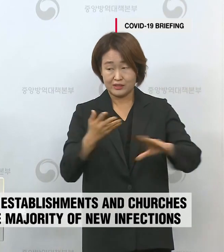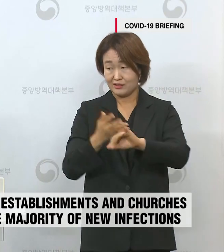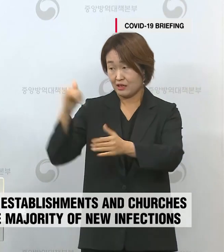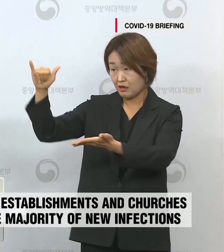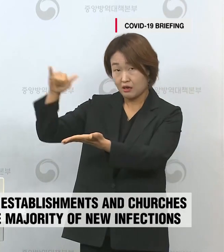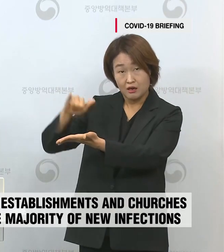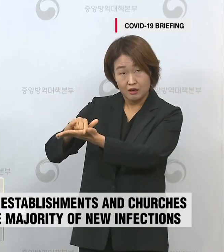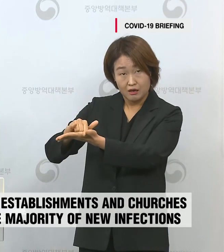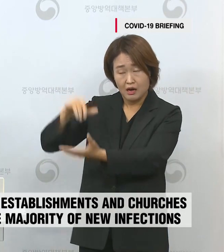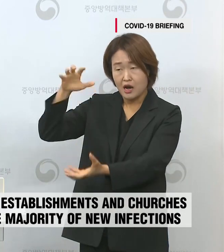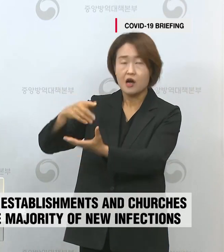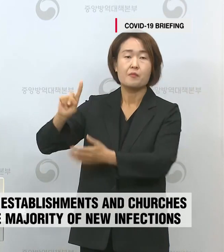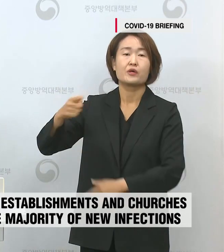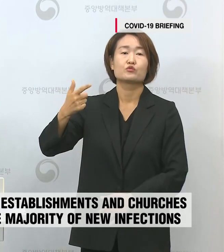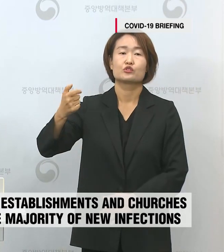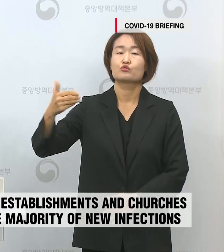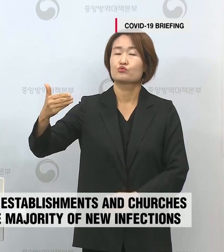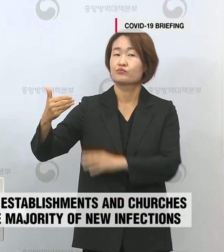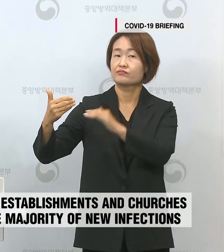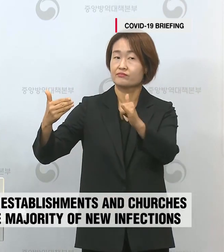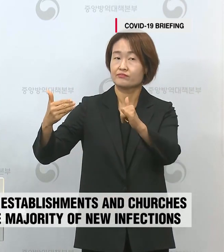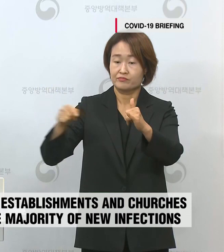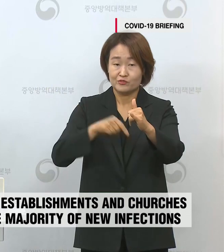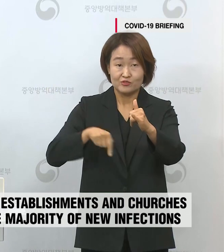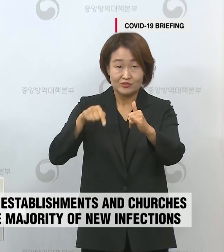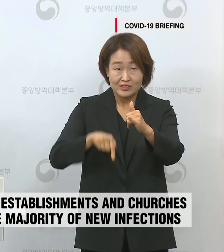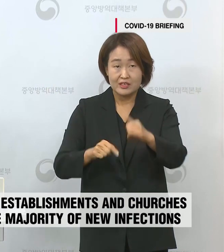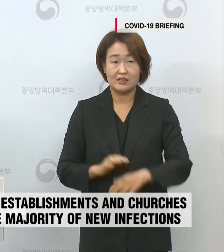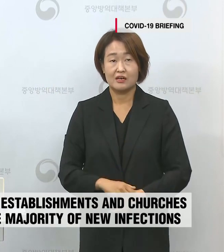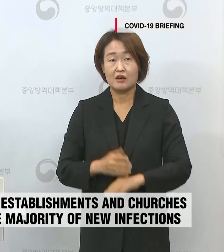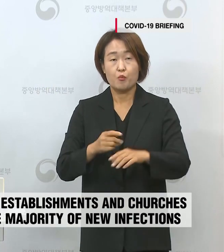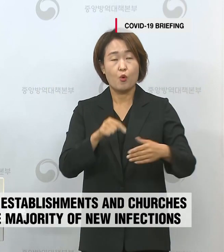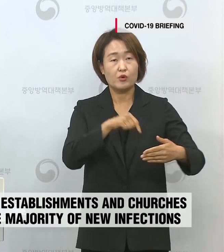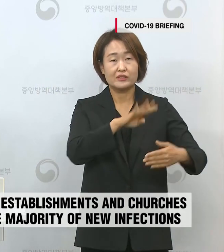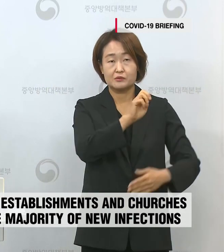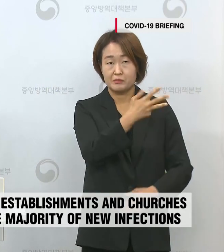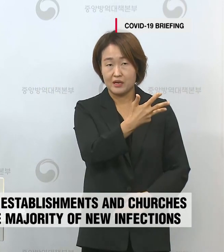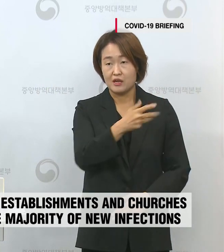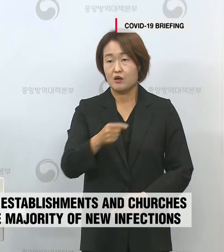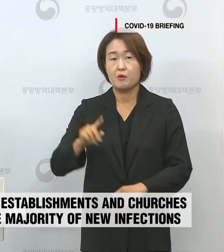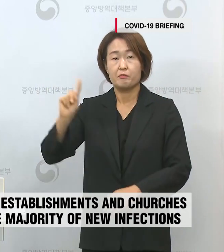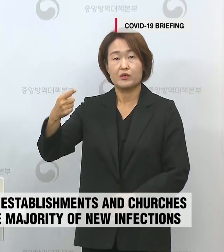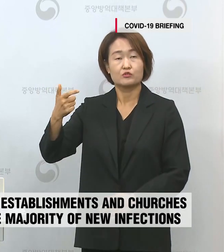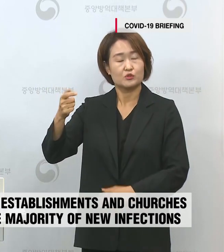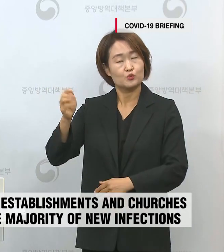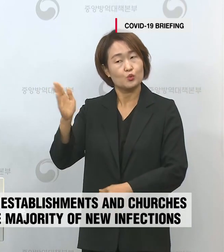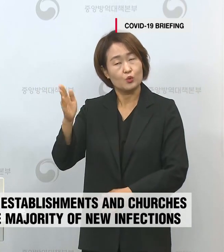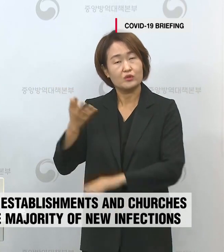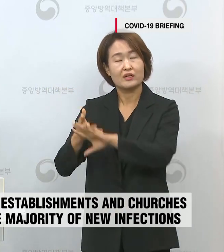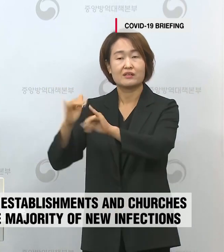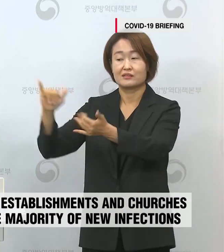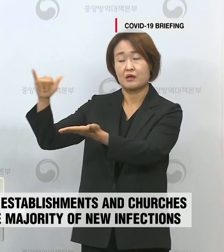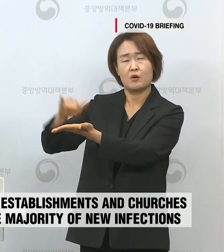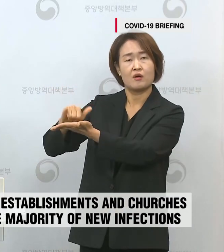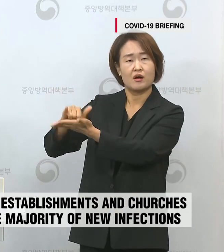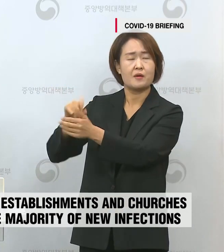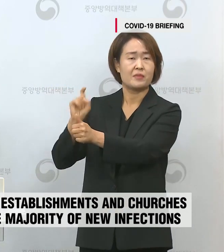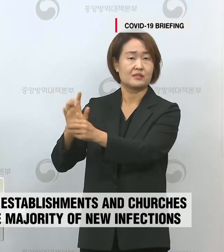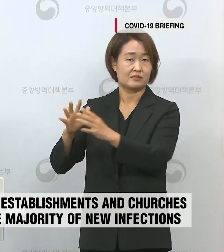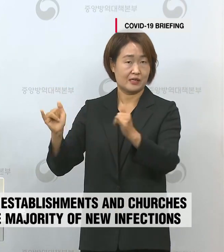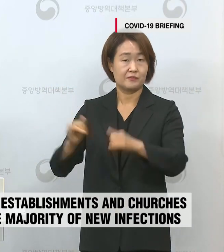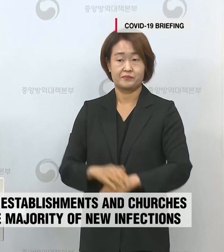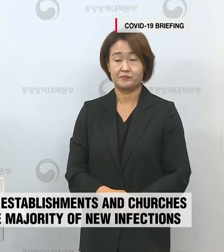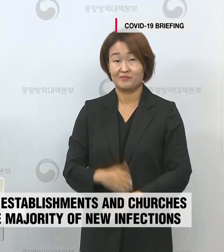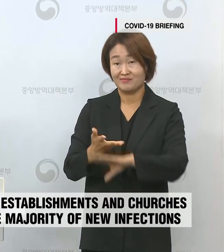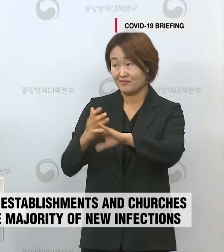the imported cases here in the country. And we had about 169 imported cases, out of